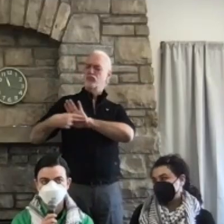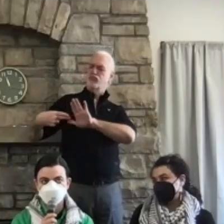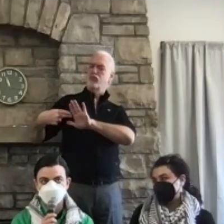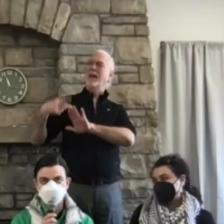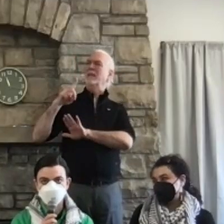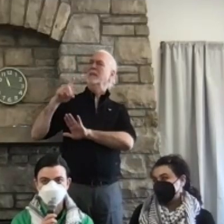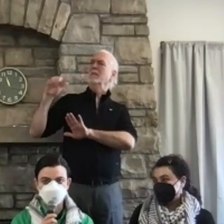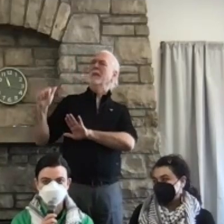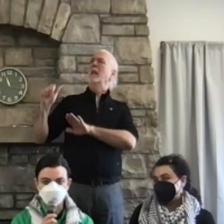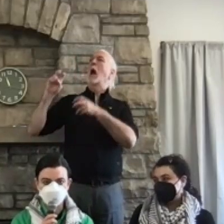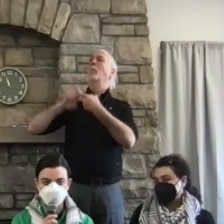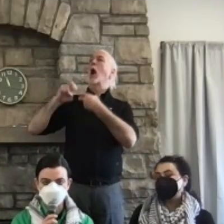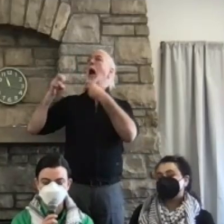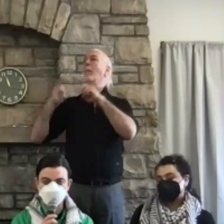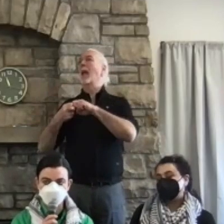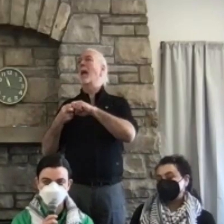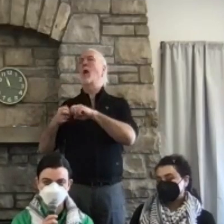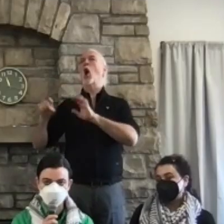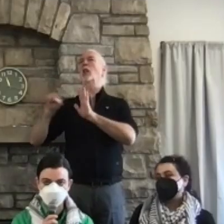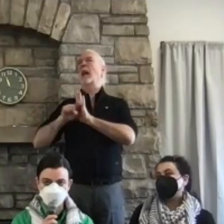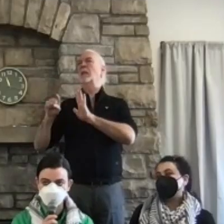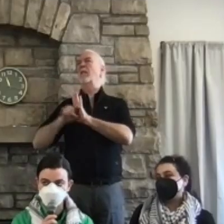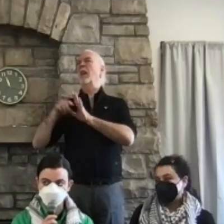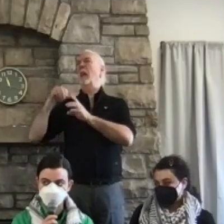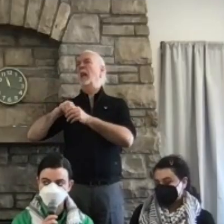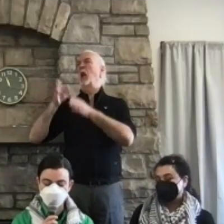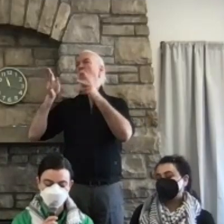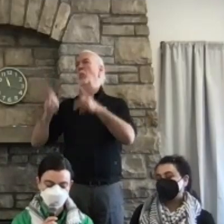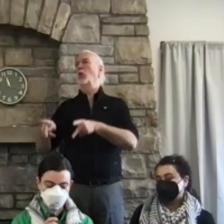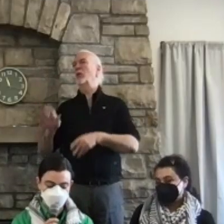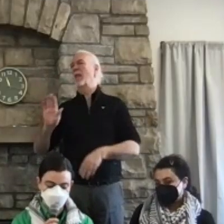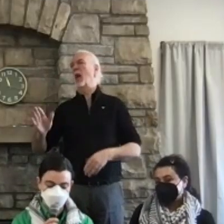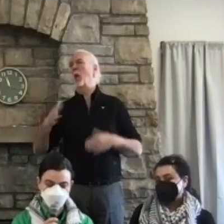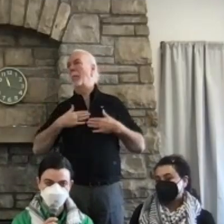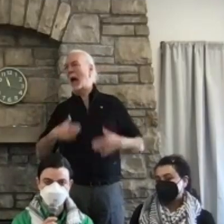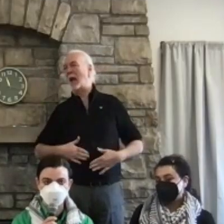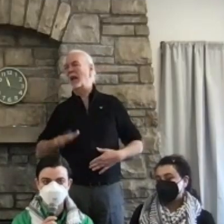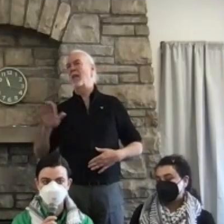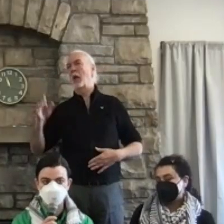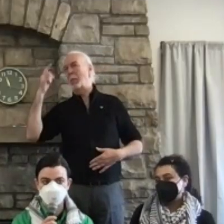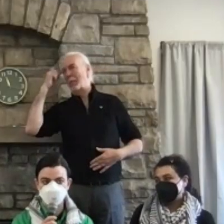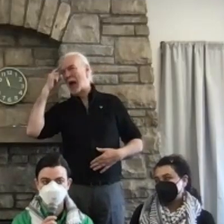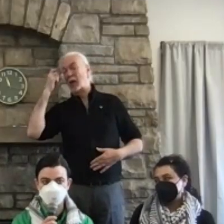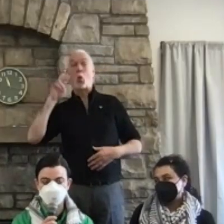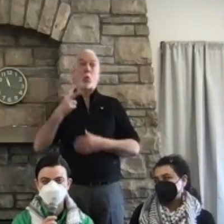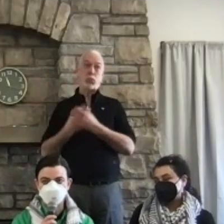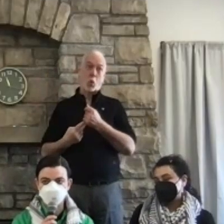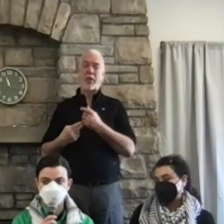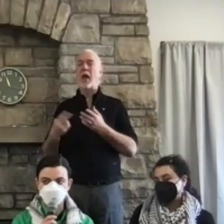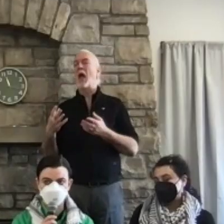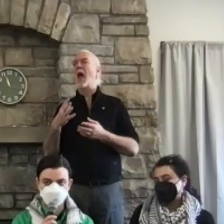a problem or deficit within a person's body or mind or both, and says that the way that